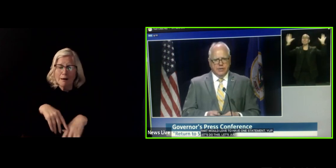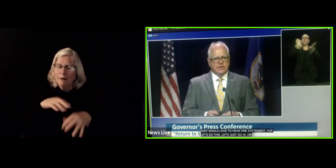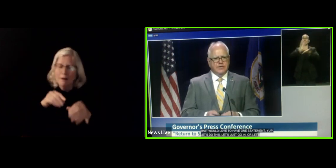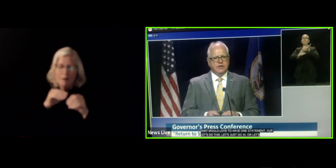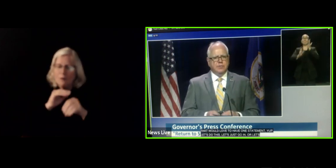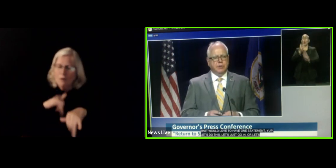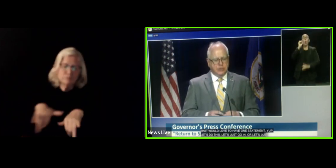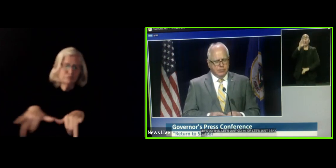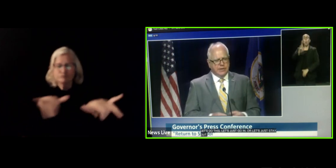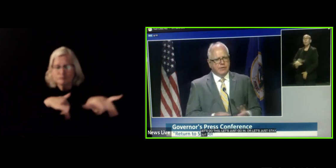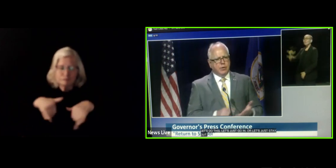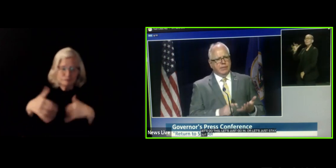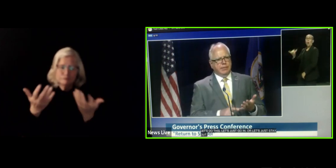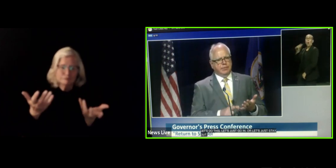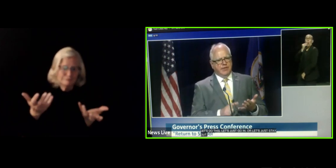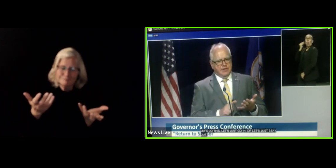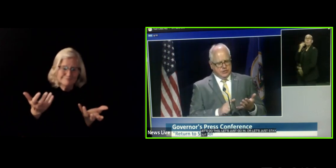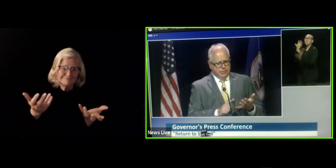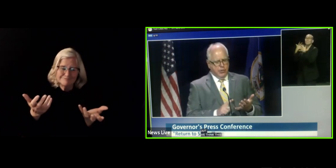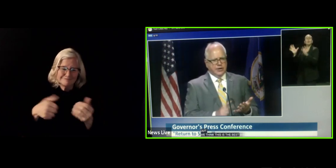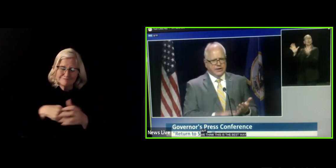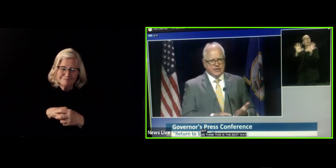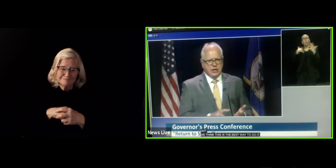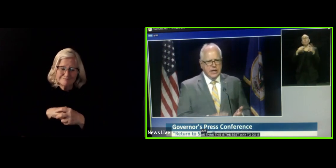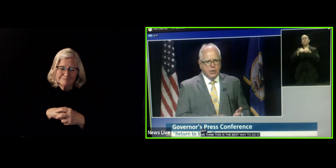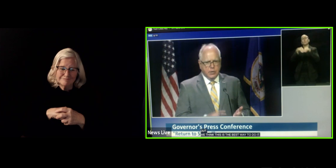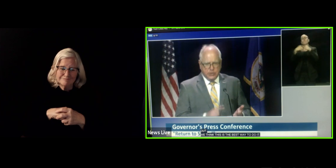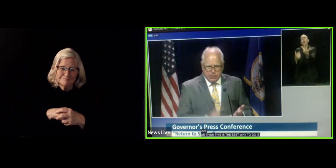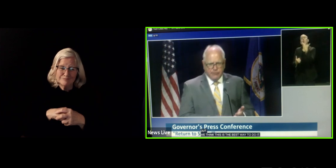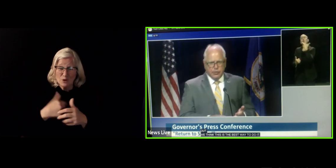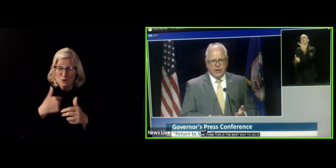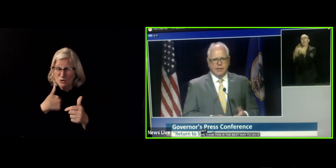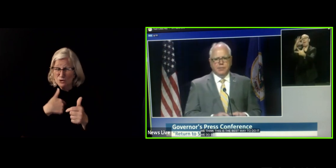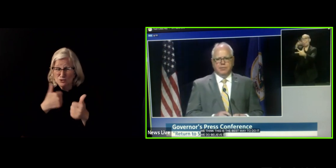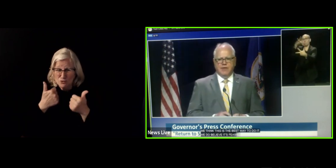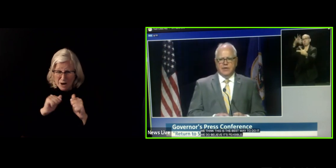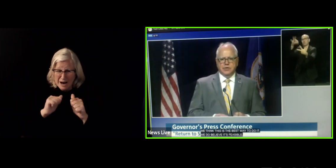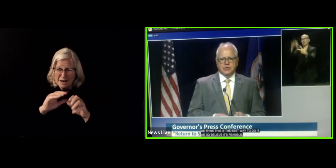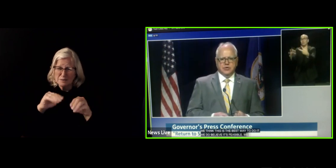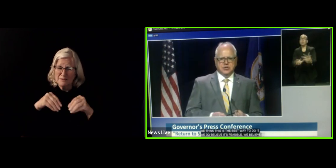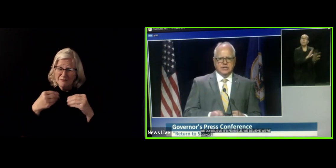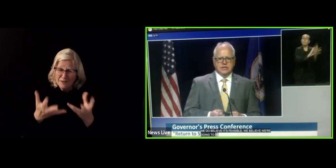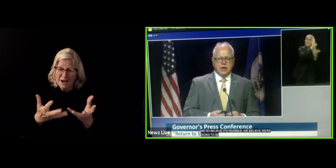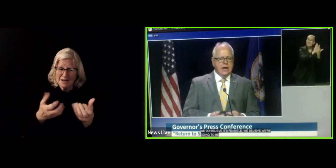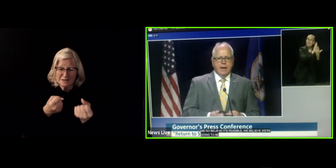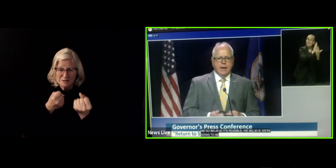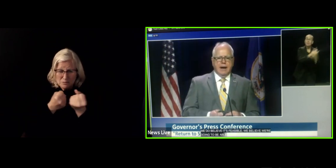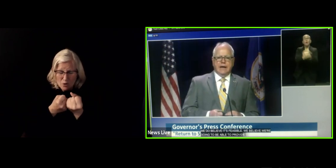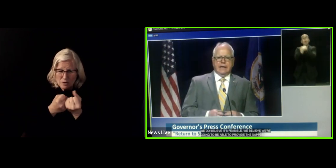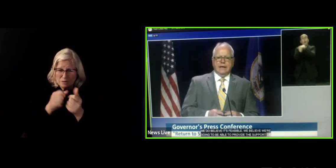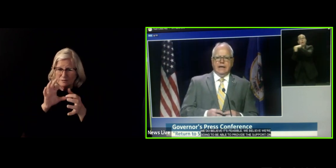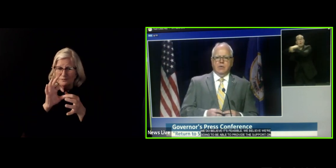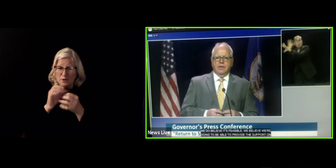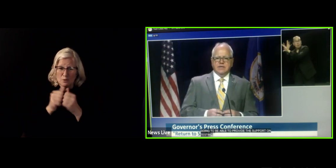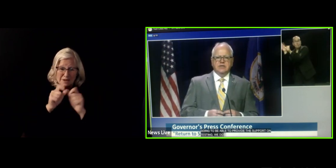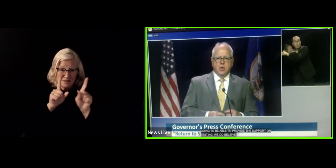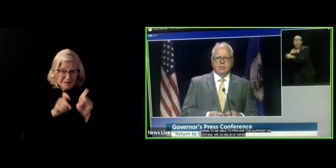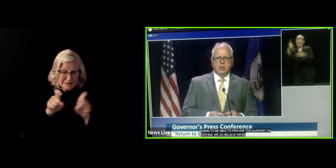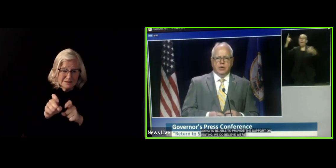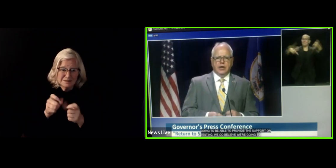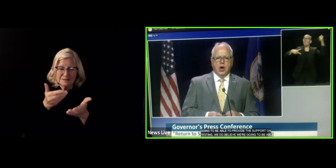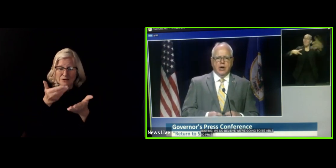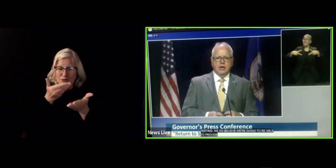believe it's feasible. We do believe that we're going to be able to provide the support on testing. We do believe we're going to be able to provide the resources necessary. But I'm not kidding anyone. This is